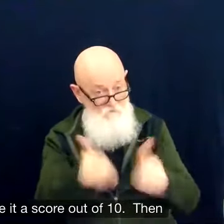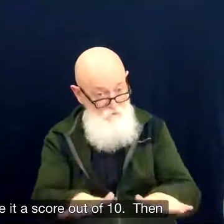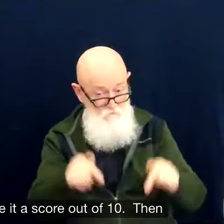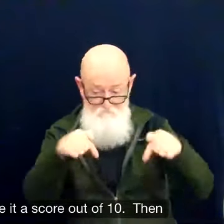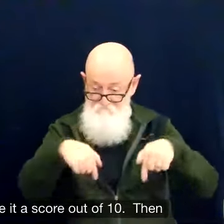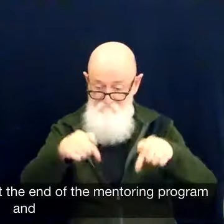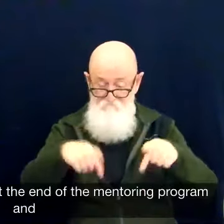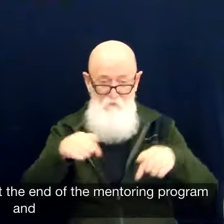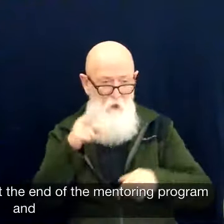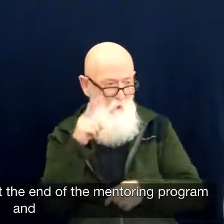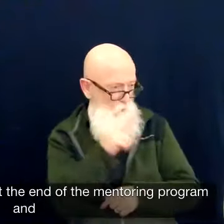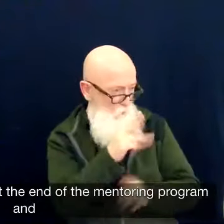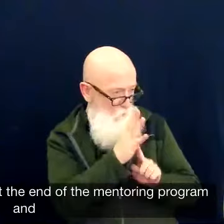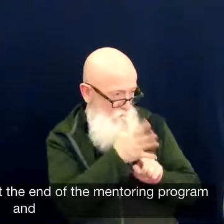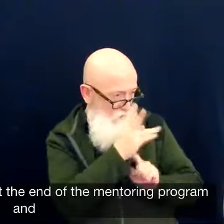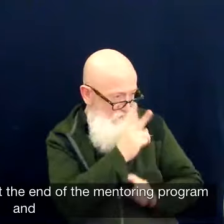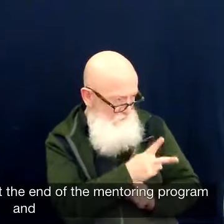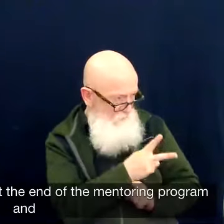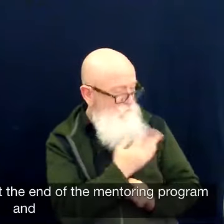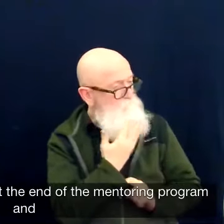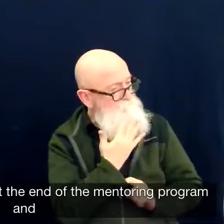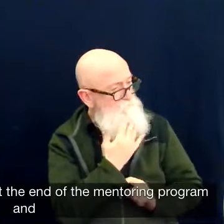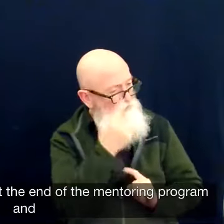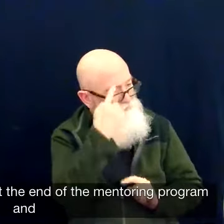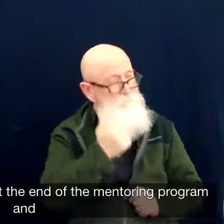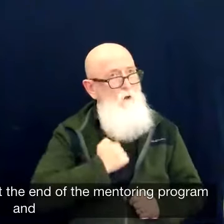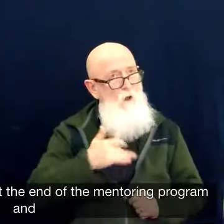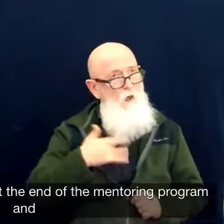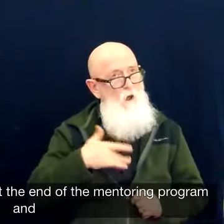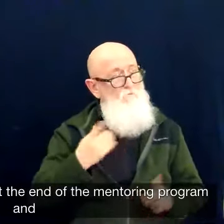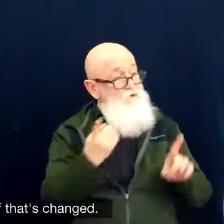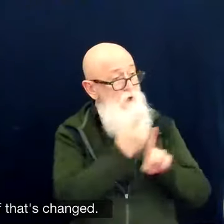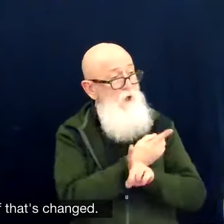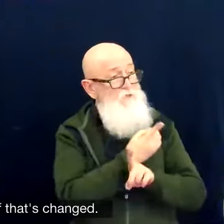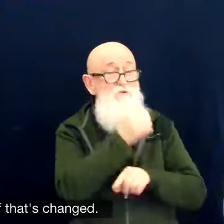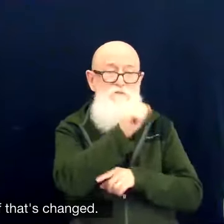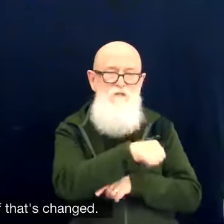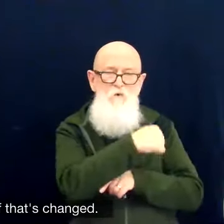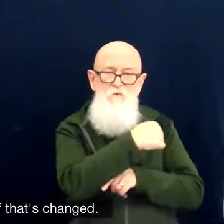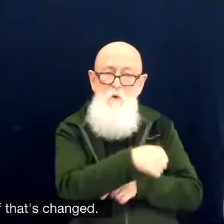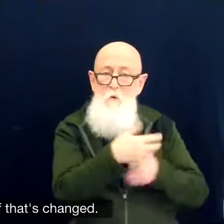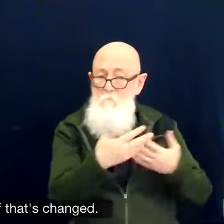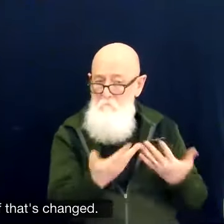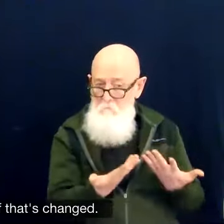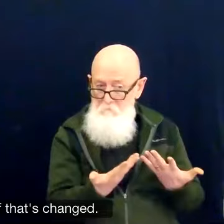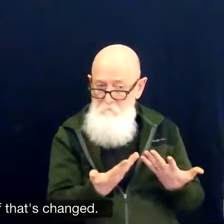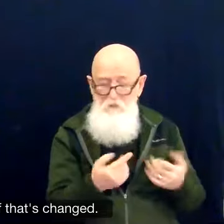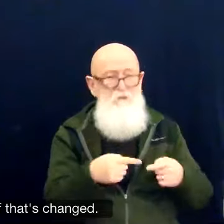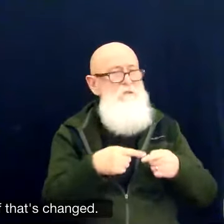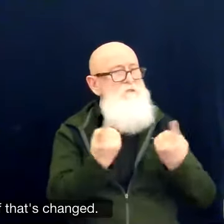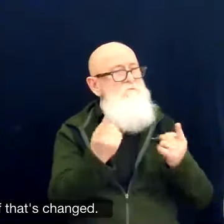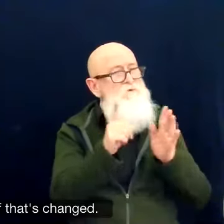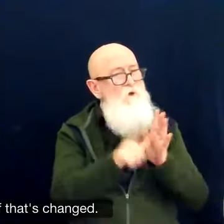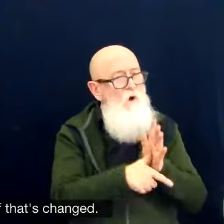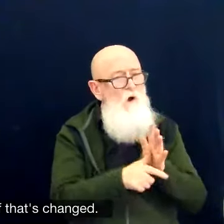changed. Just saying what I said earlier, it will change at different times in your life. At sometimes you'll